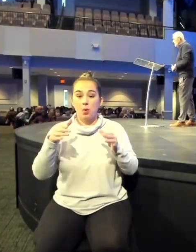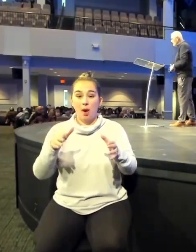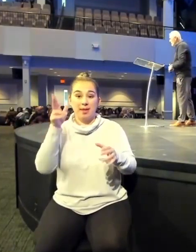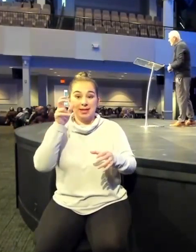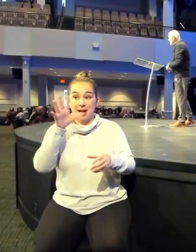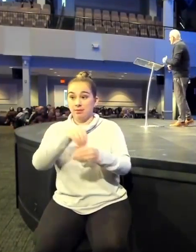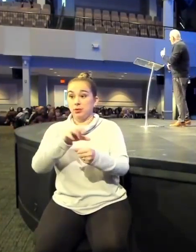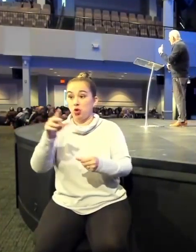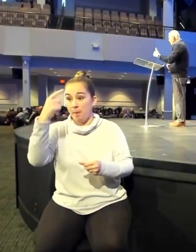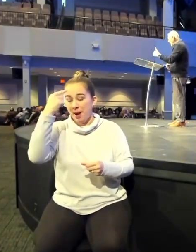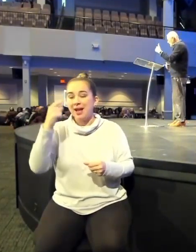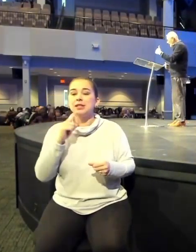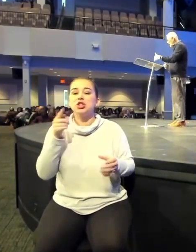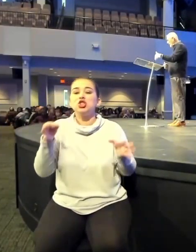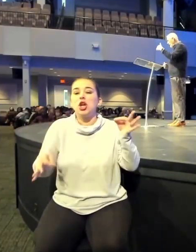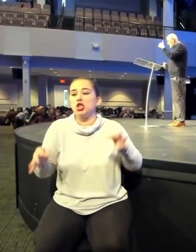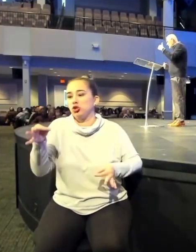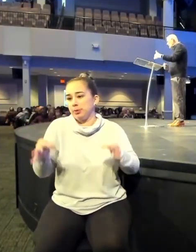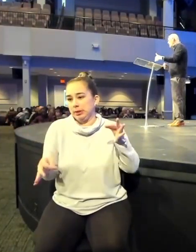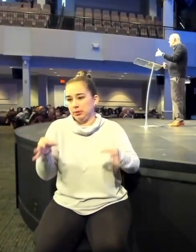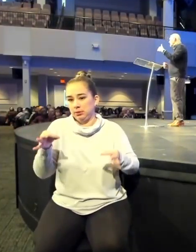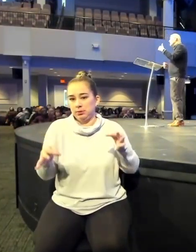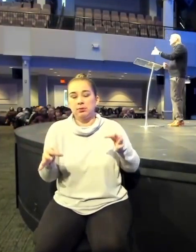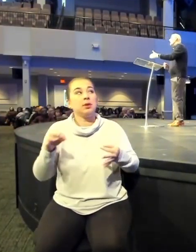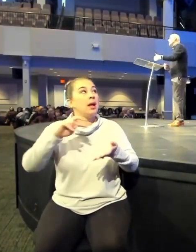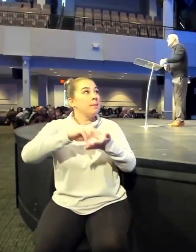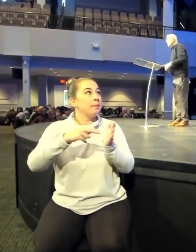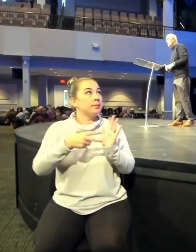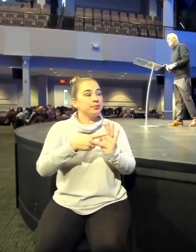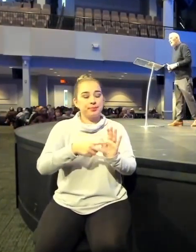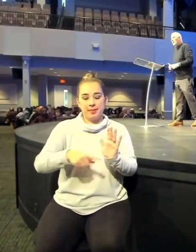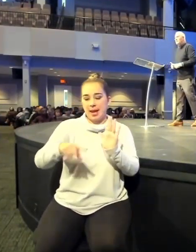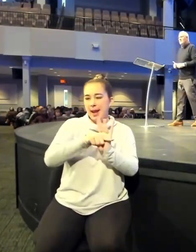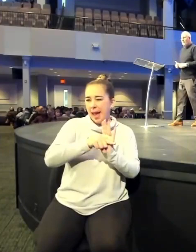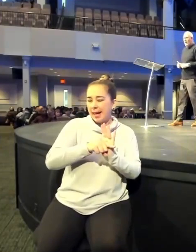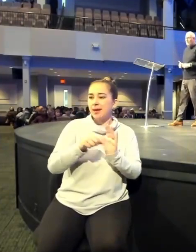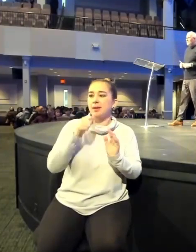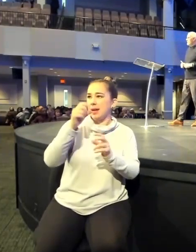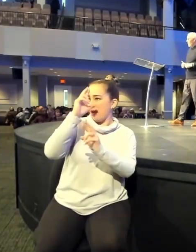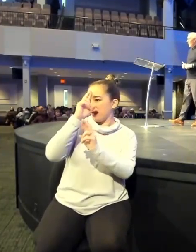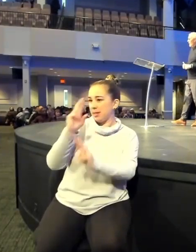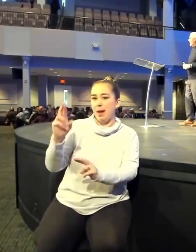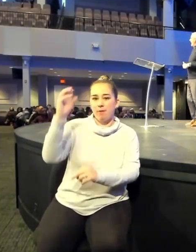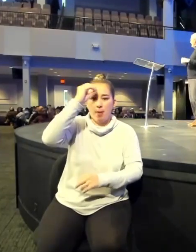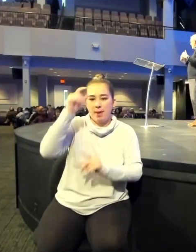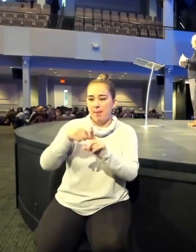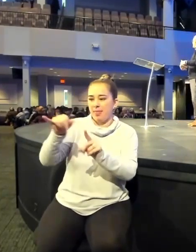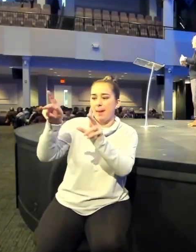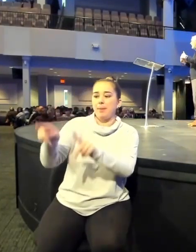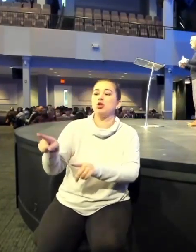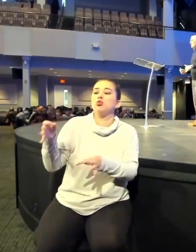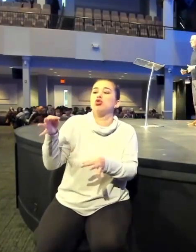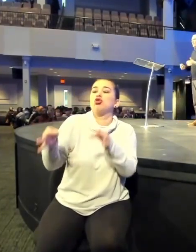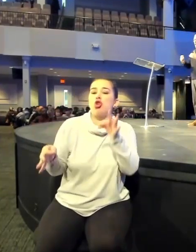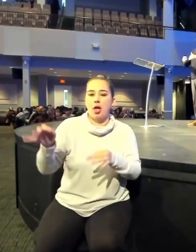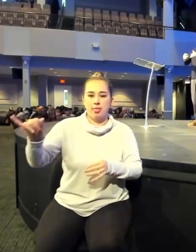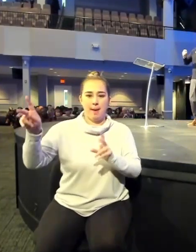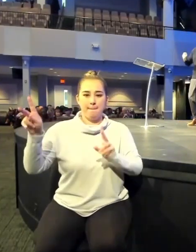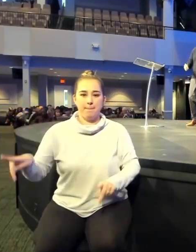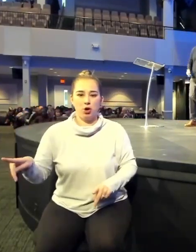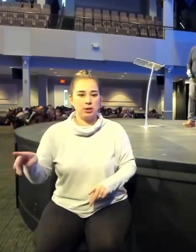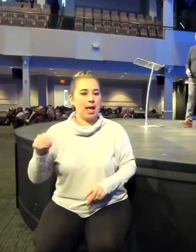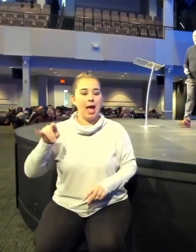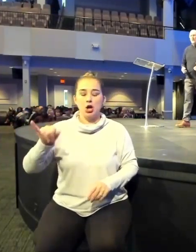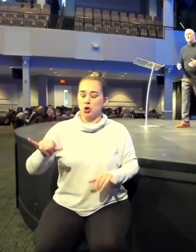through judgments. That's holding a negative, condemning, disrespectful opinion of someone else. You formed a judgment about them and you hold